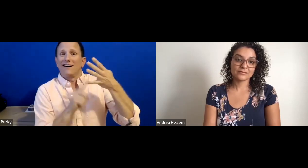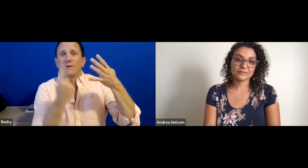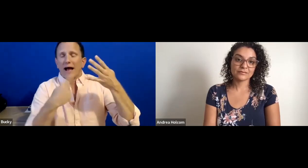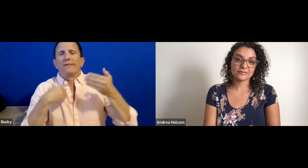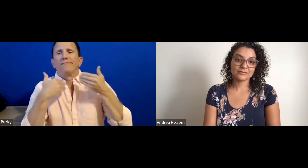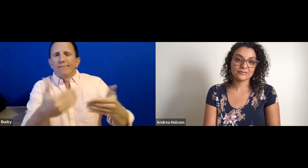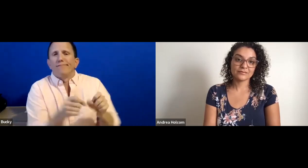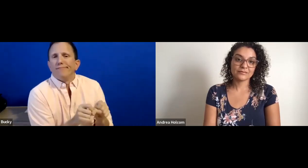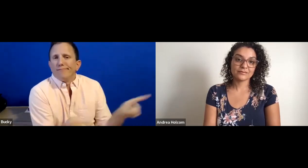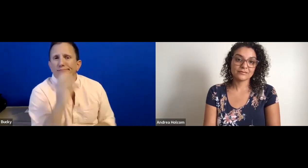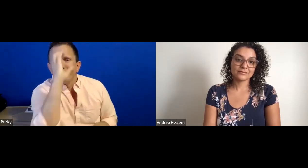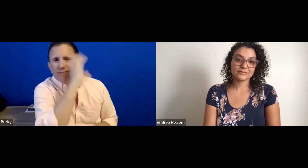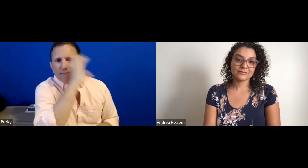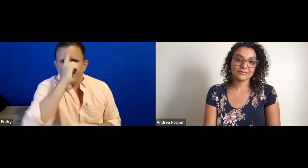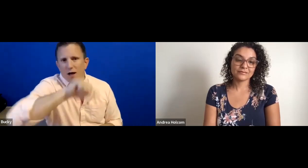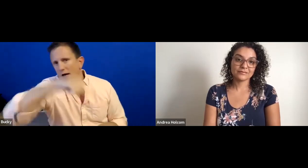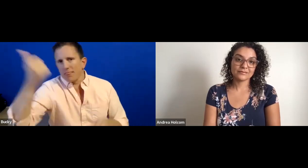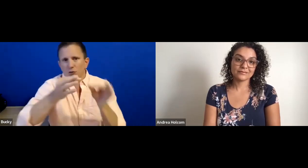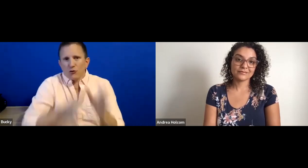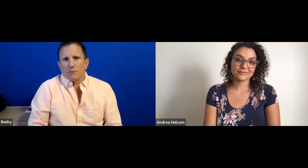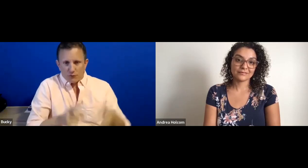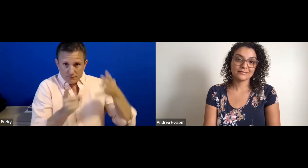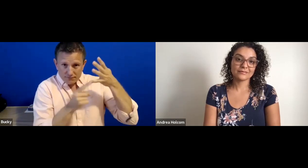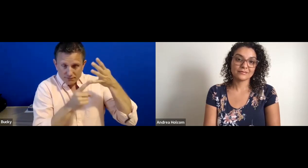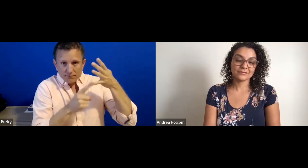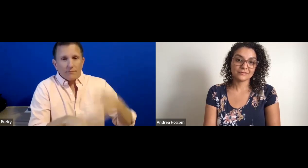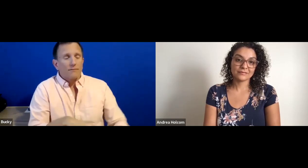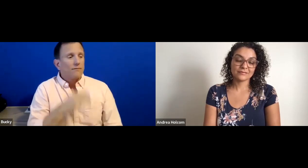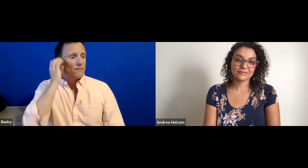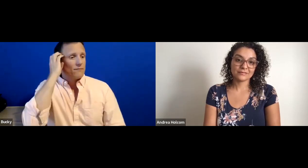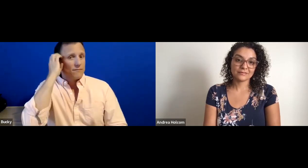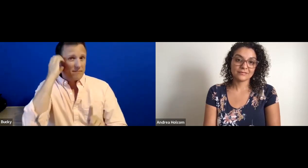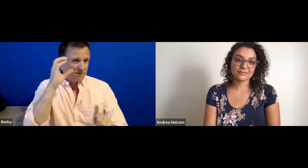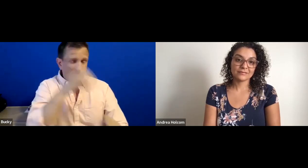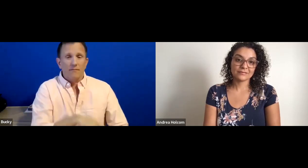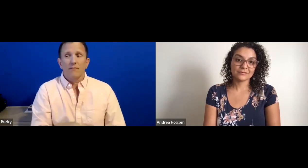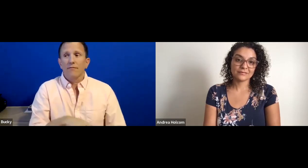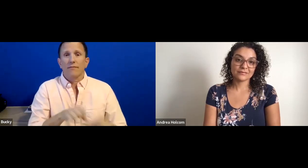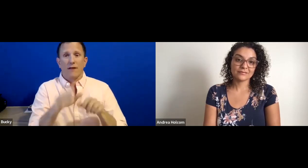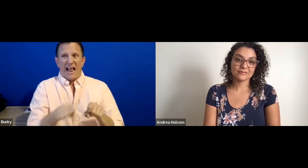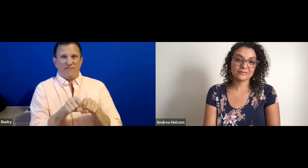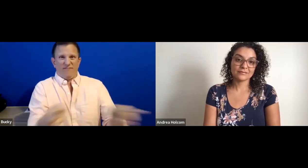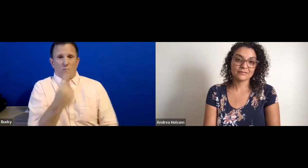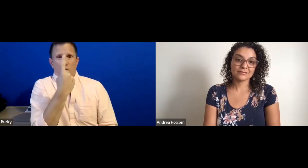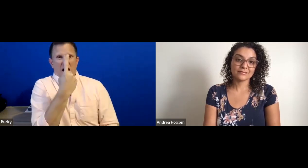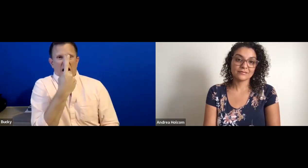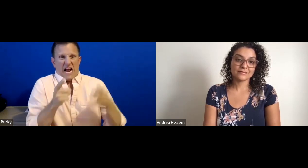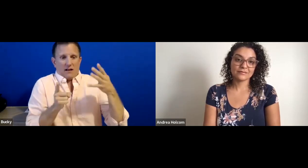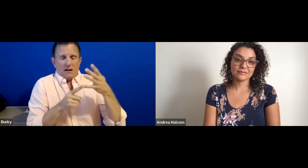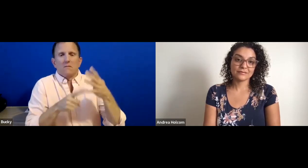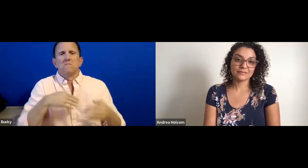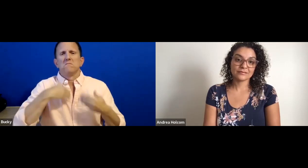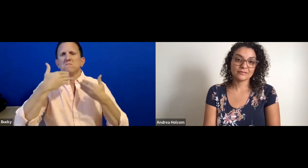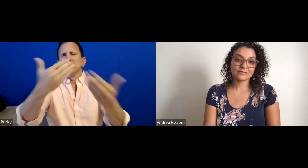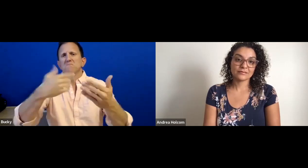an interpreter who was able to do the first couple of workshops. However, we were tasked with having to find the final